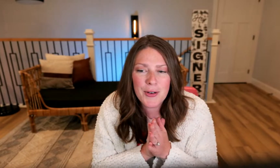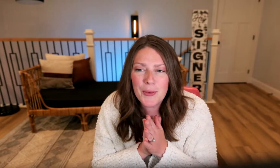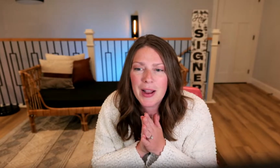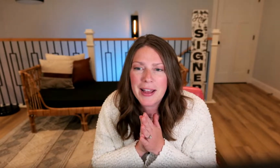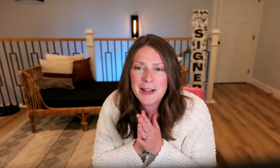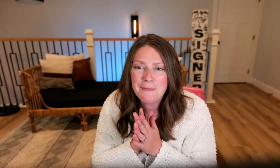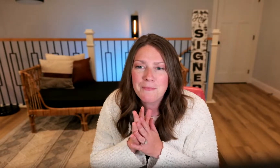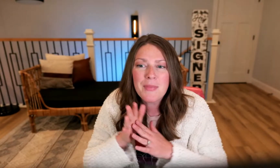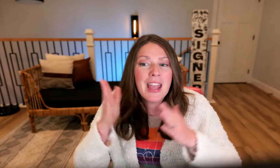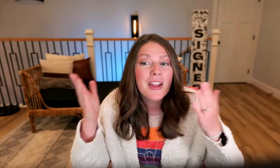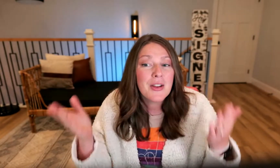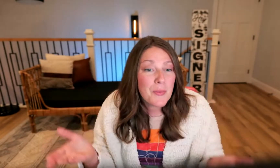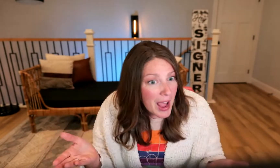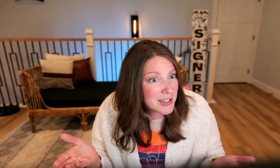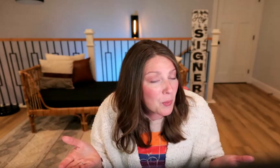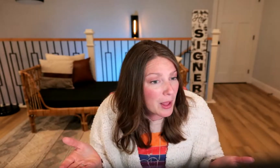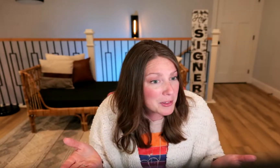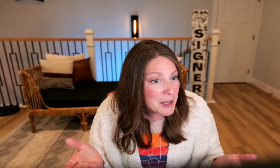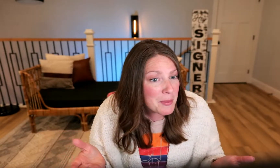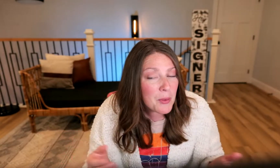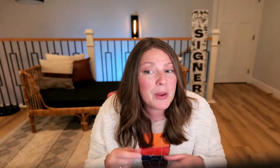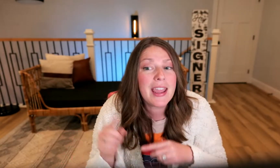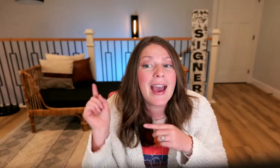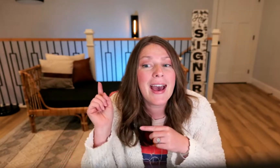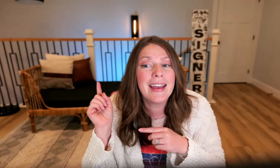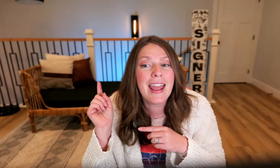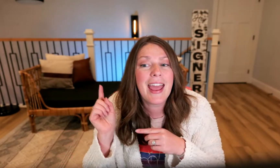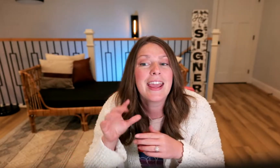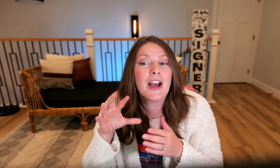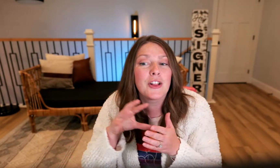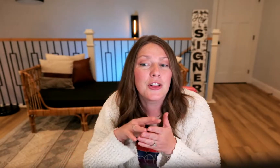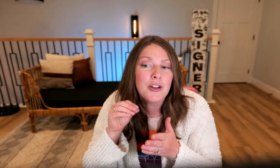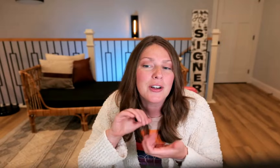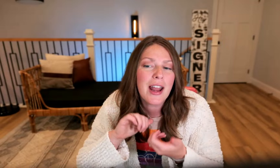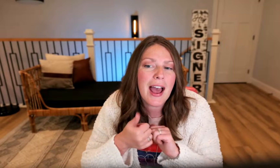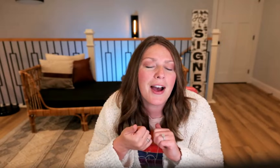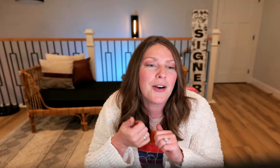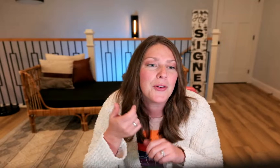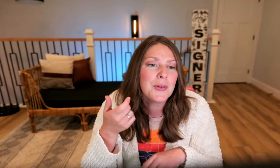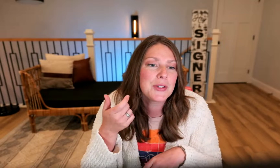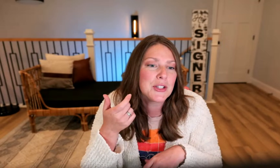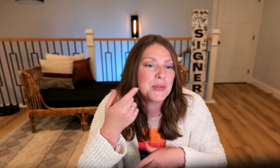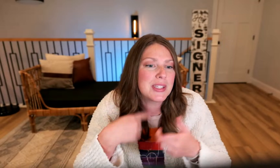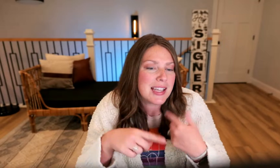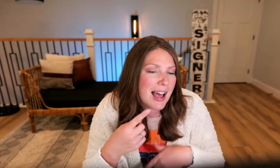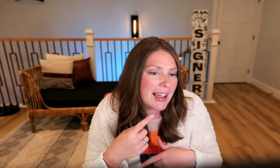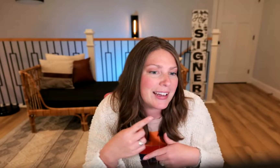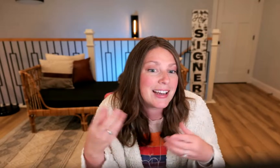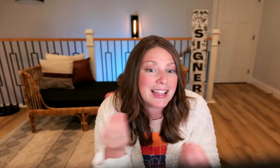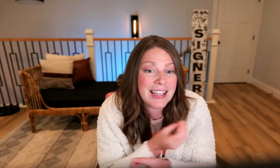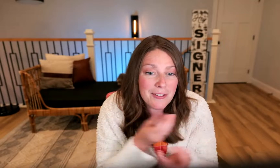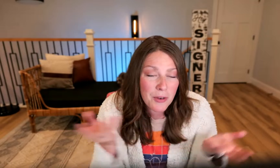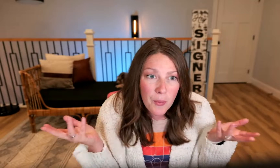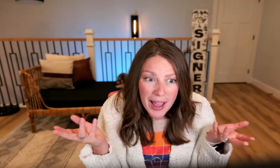So as a welcome, we had a Learn How to Sign